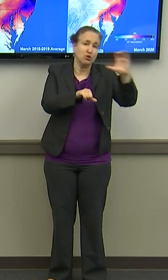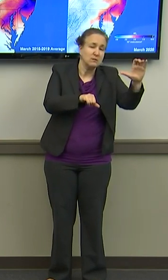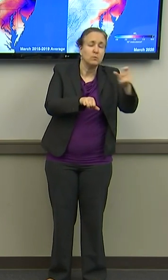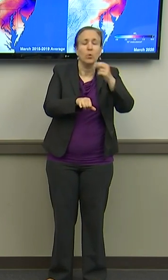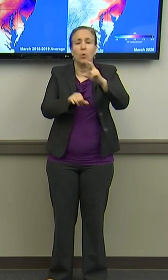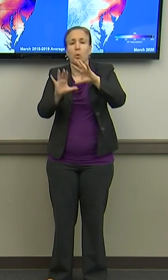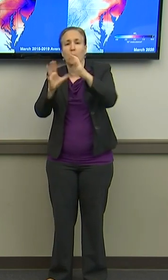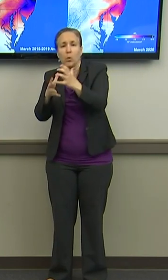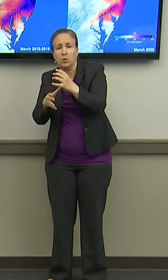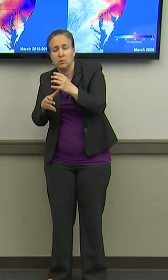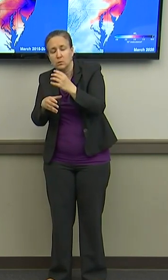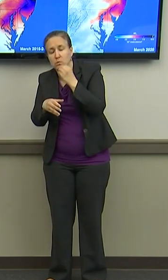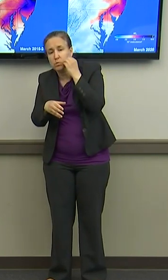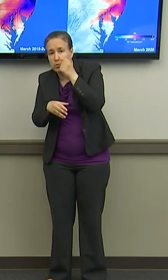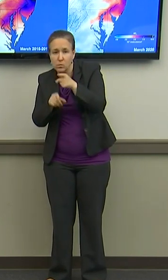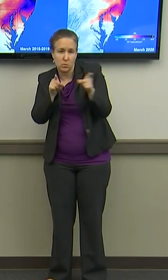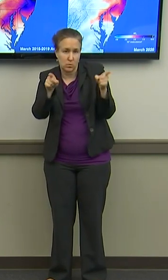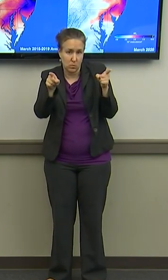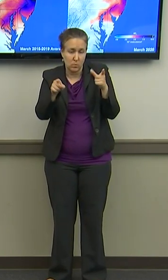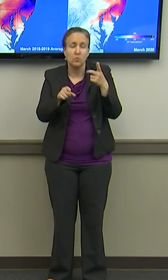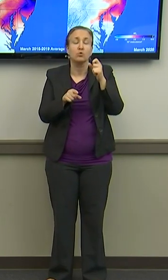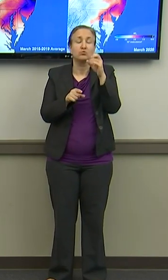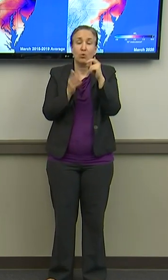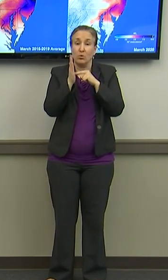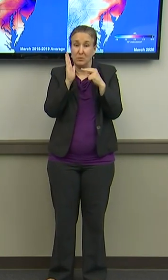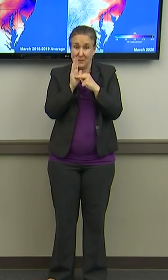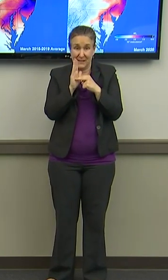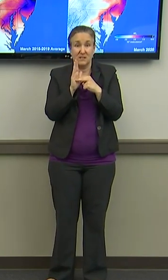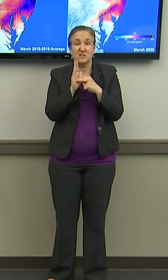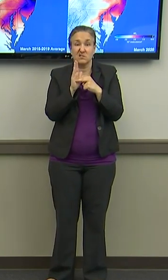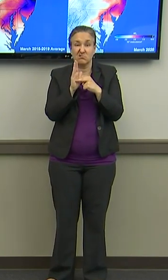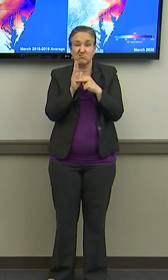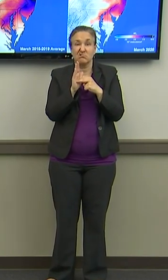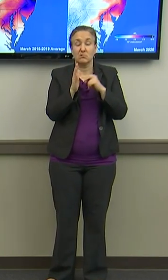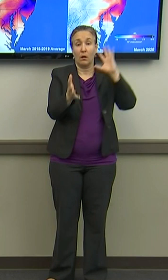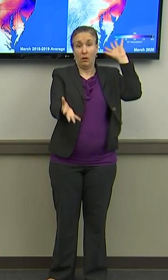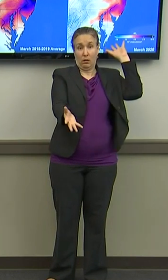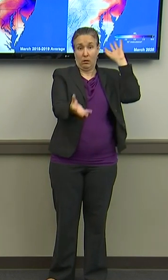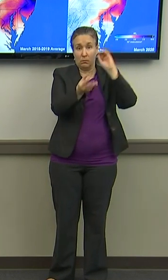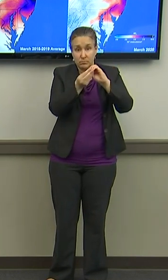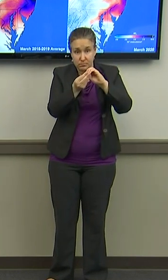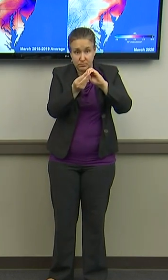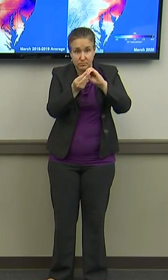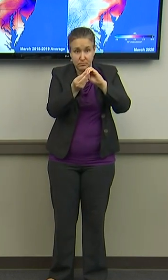care facility residents. So that brings us in total